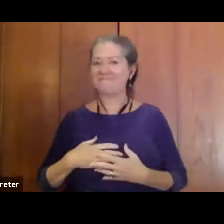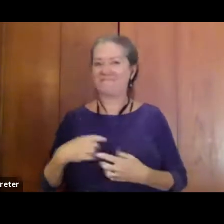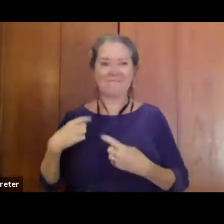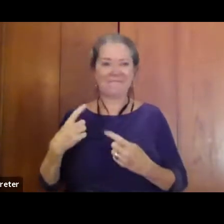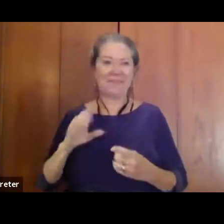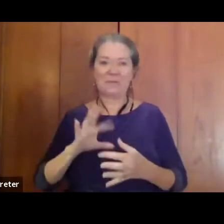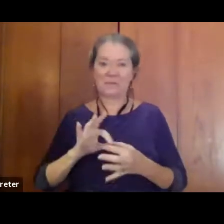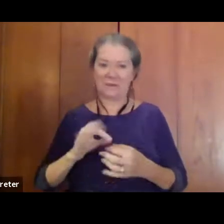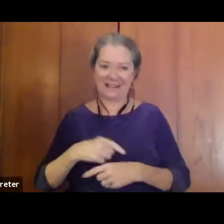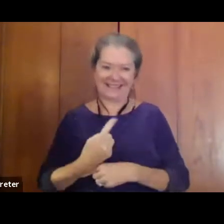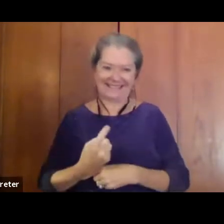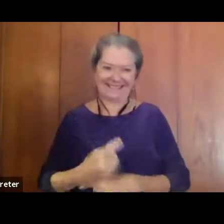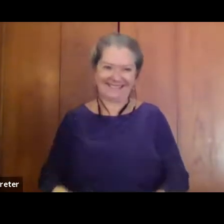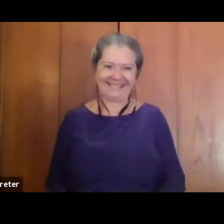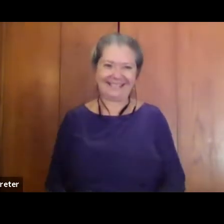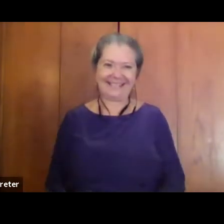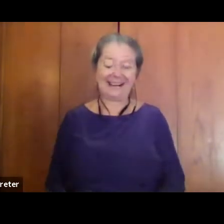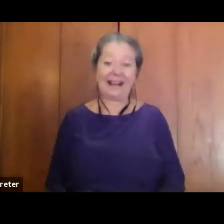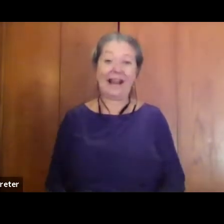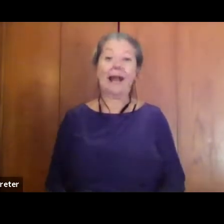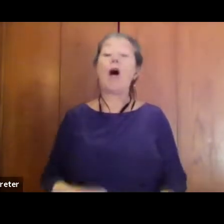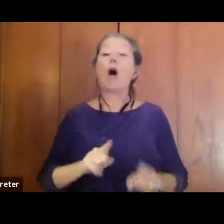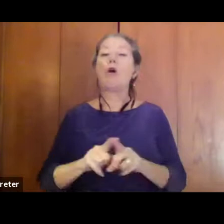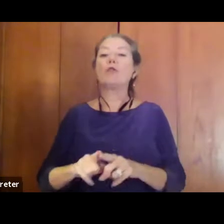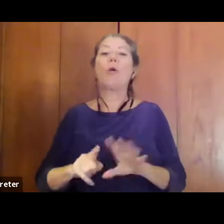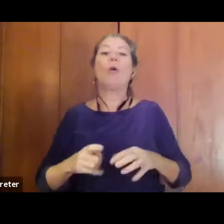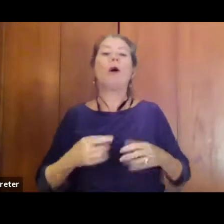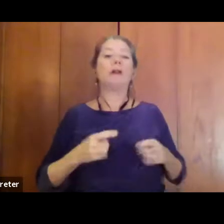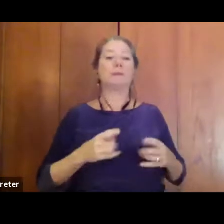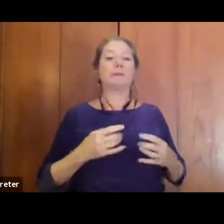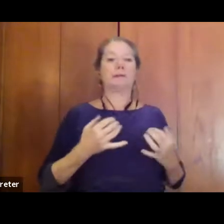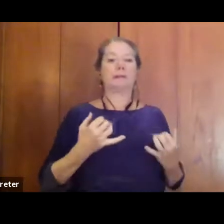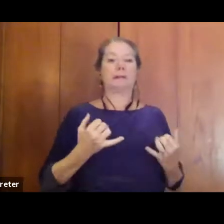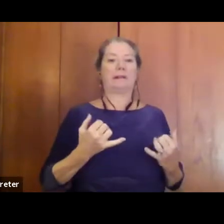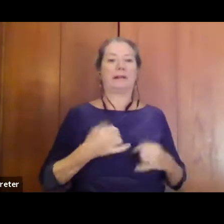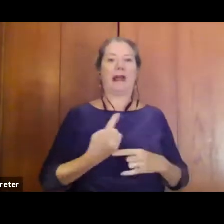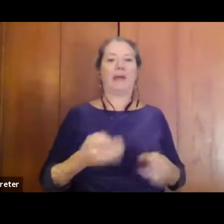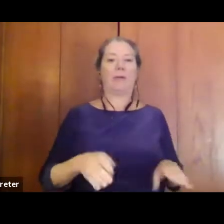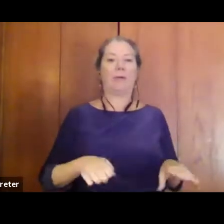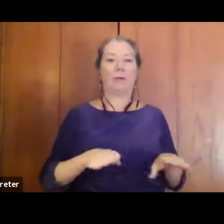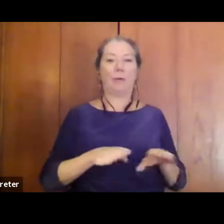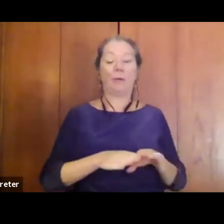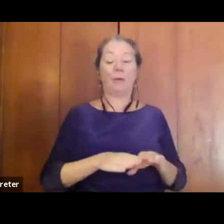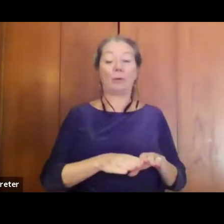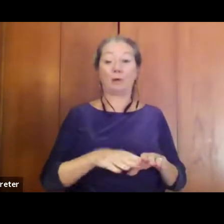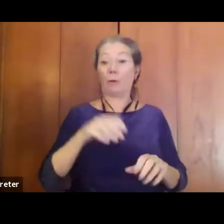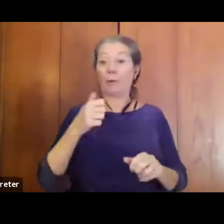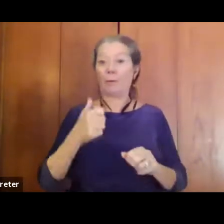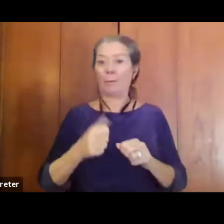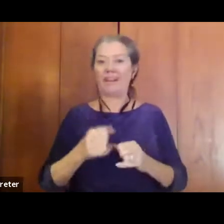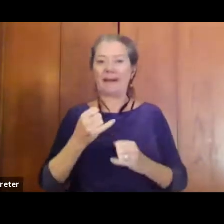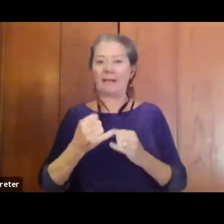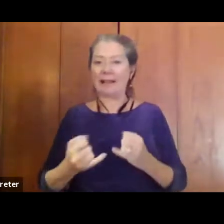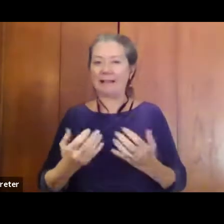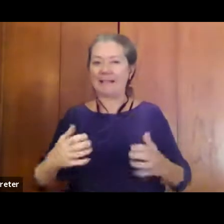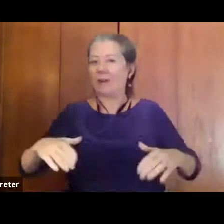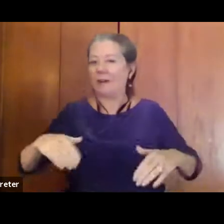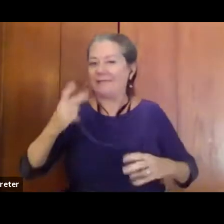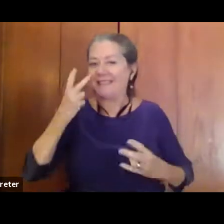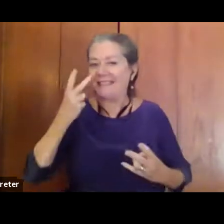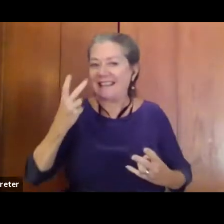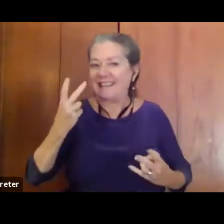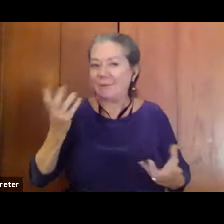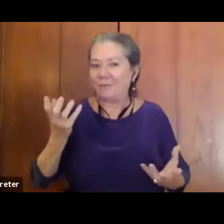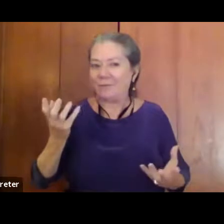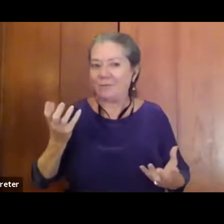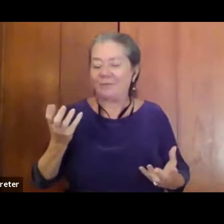today. I also want, as we close this event today, is the last thing that you haven't been able to see yet are the